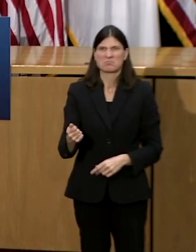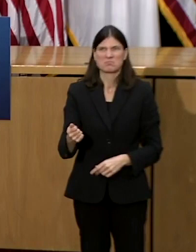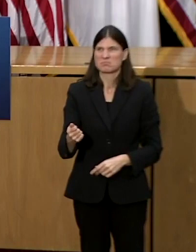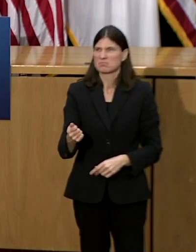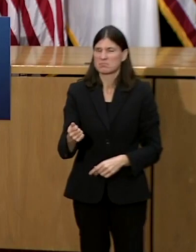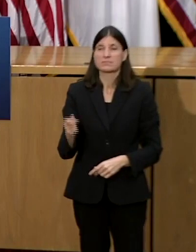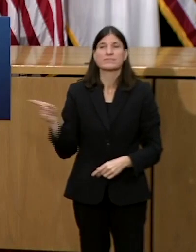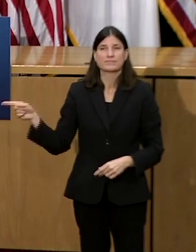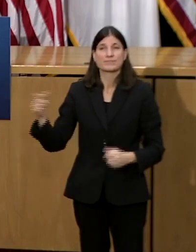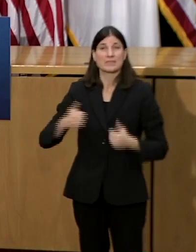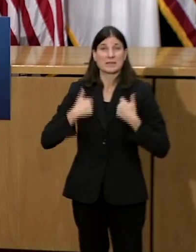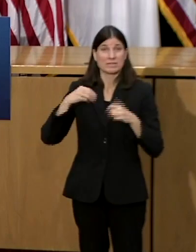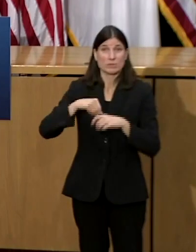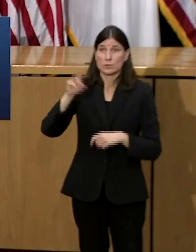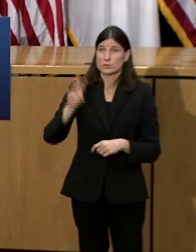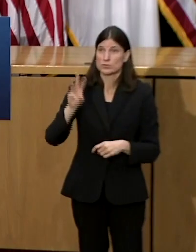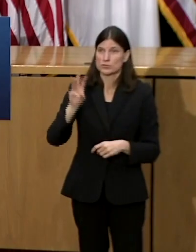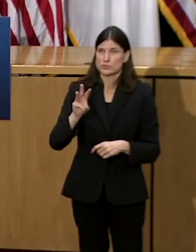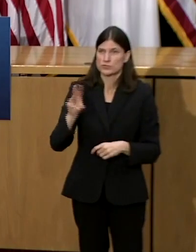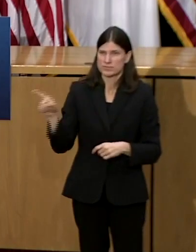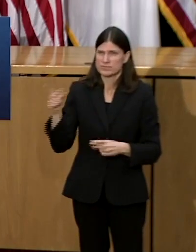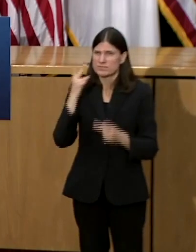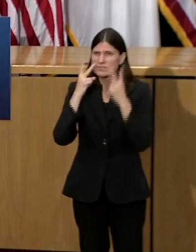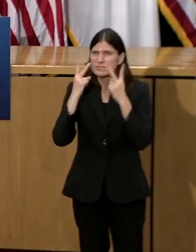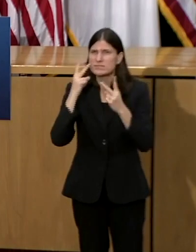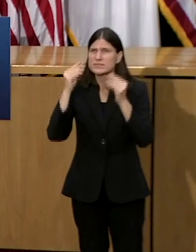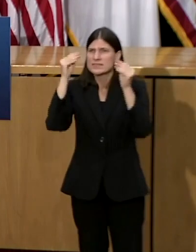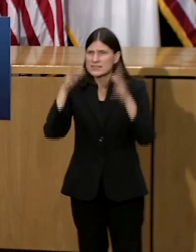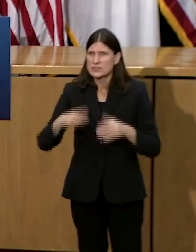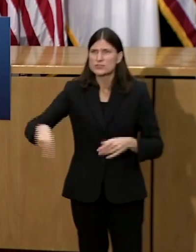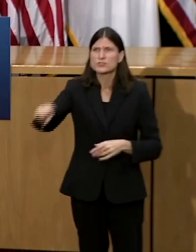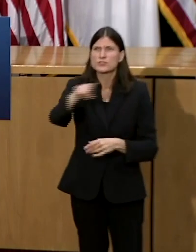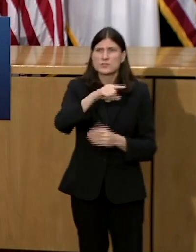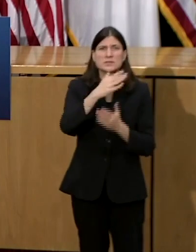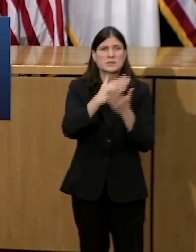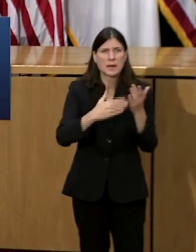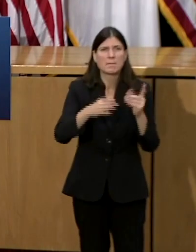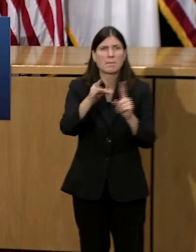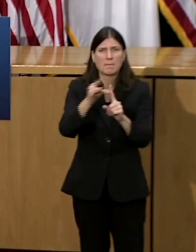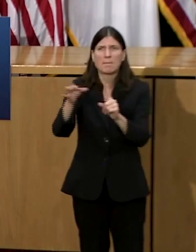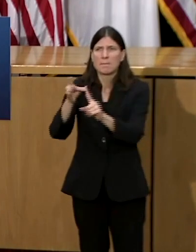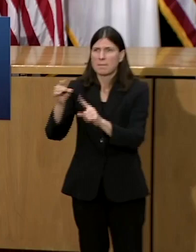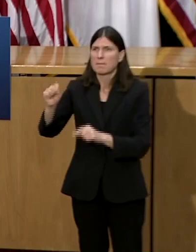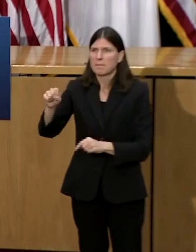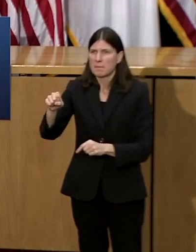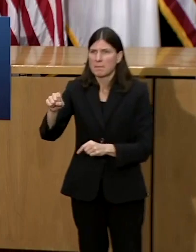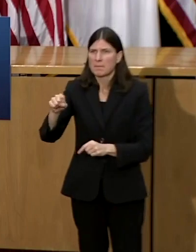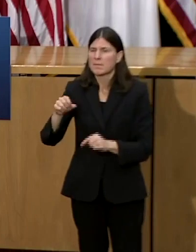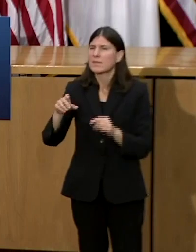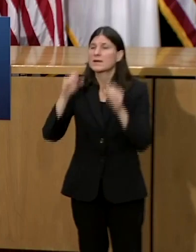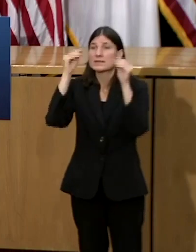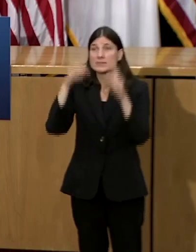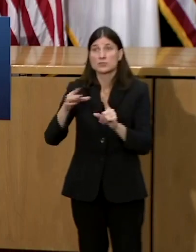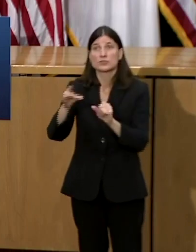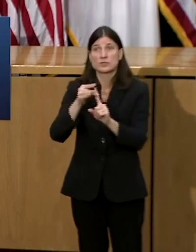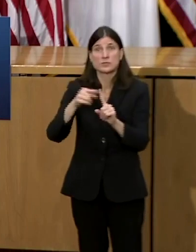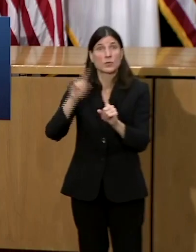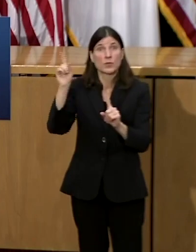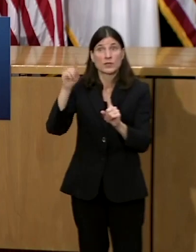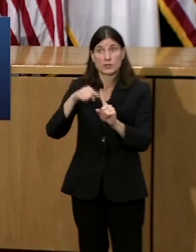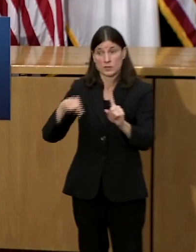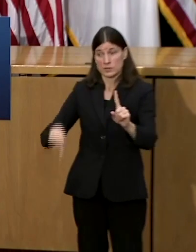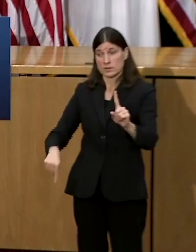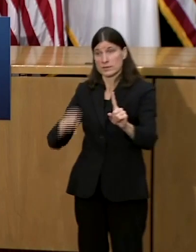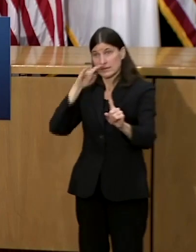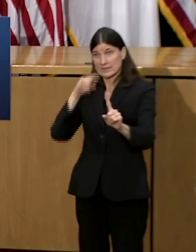home. Doctor, can you, I don't know if any of your patients are students who